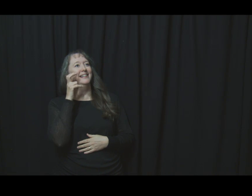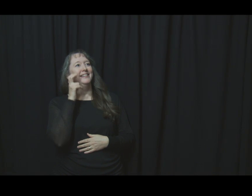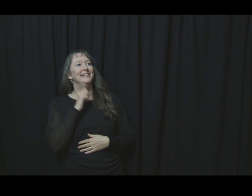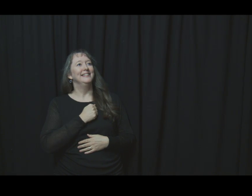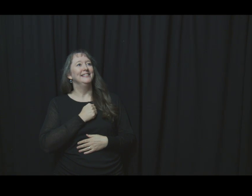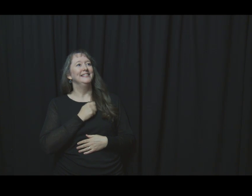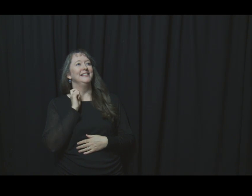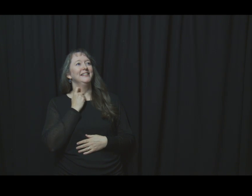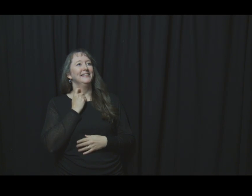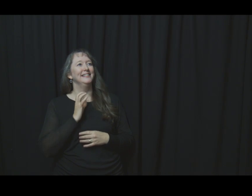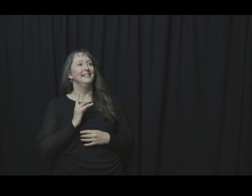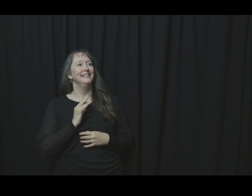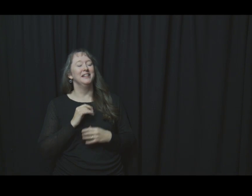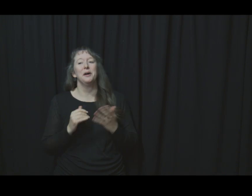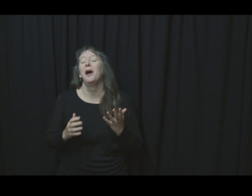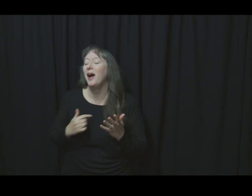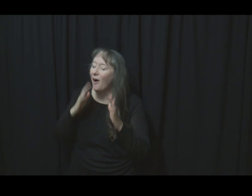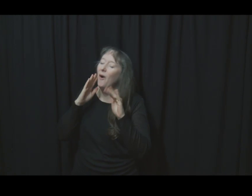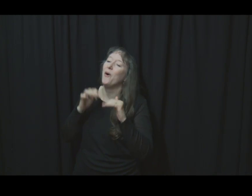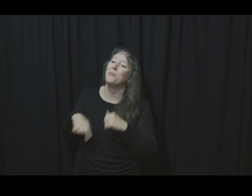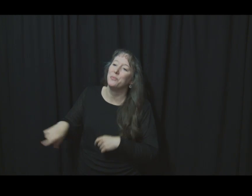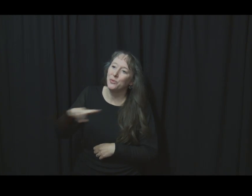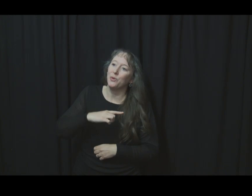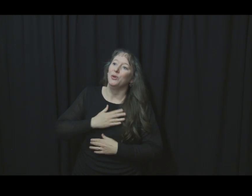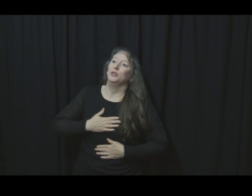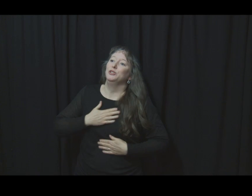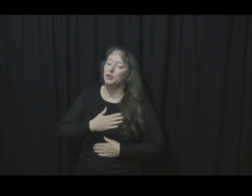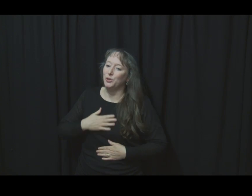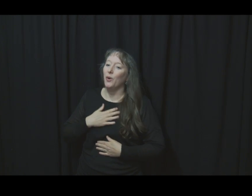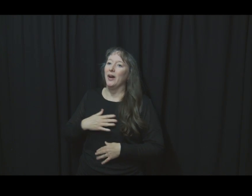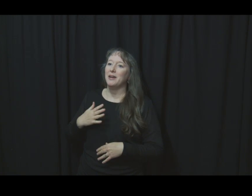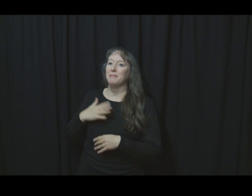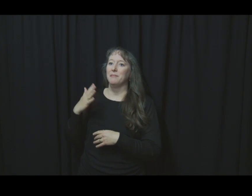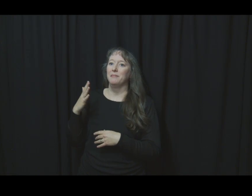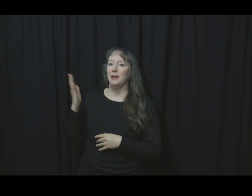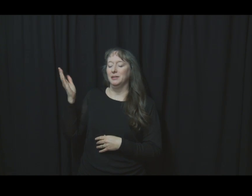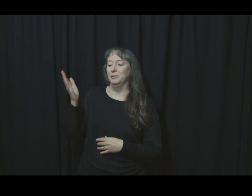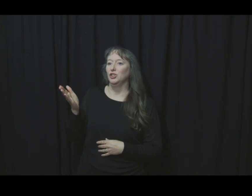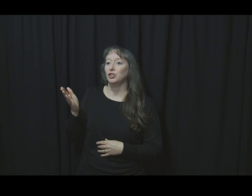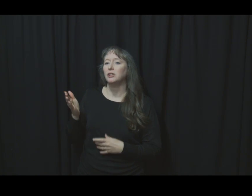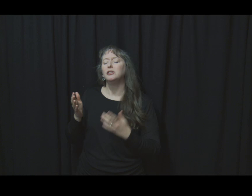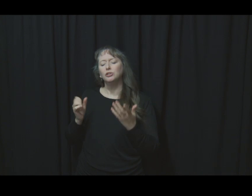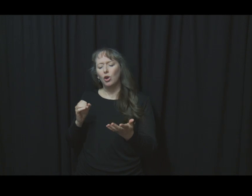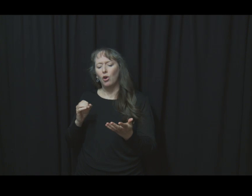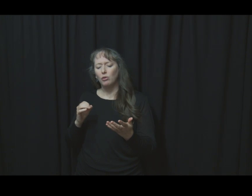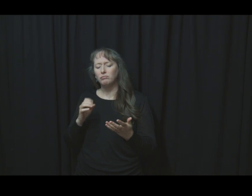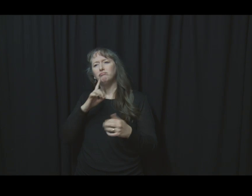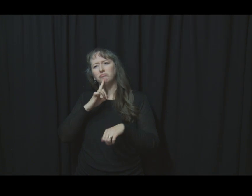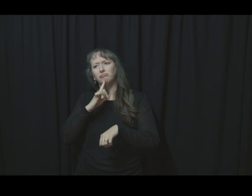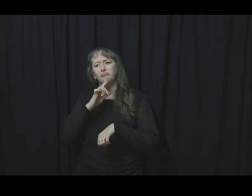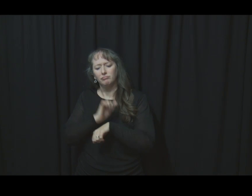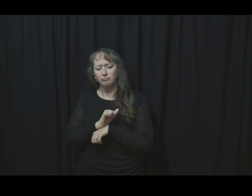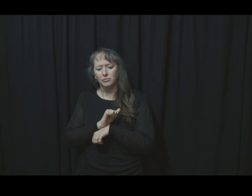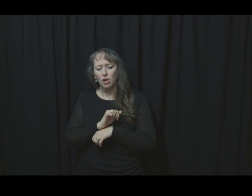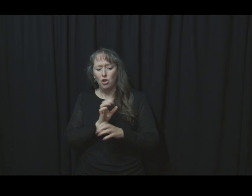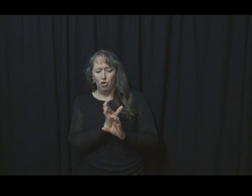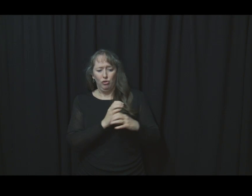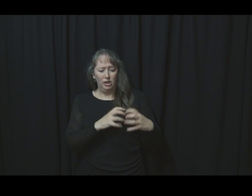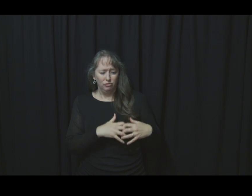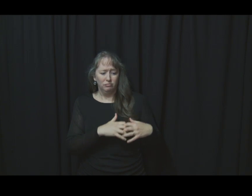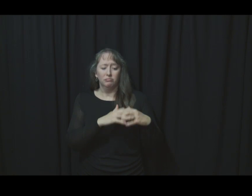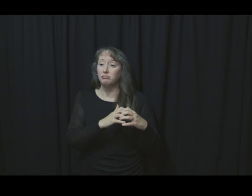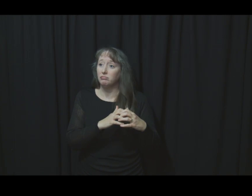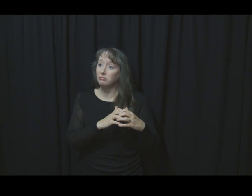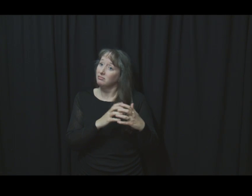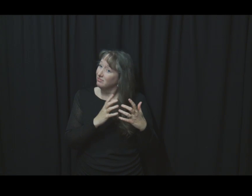I hope you enjoy me saying it anyway. Well, the debate topic is this: is creation a viable model of origins in today's modern scientific